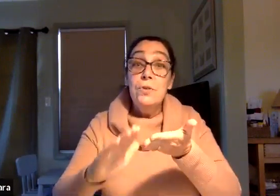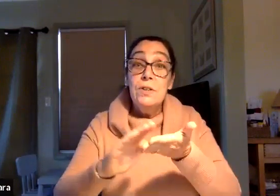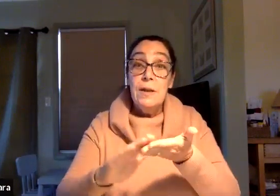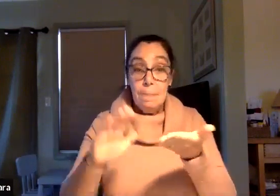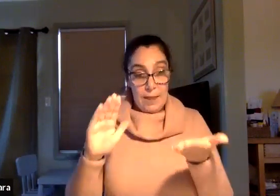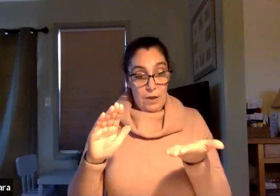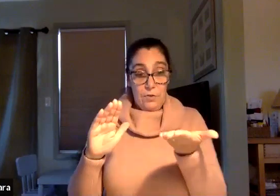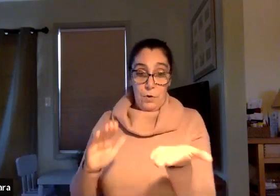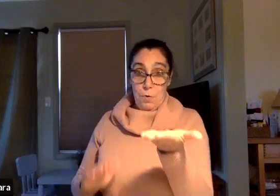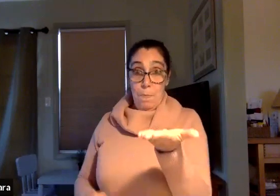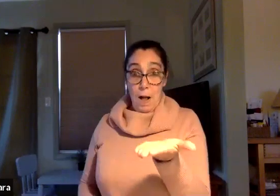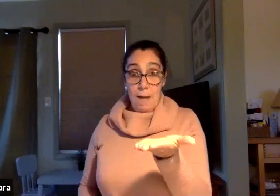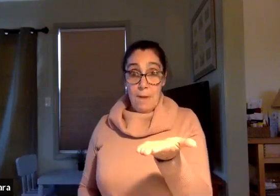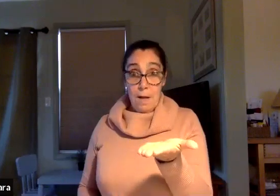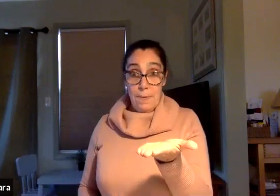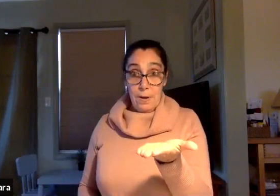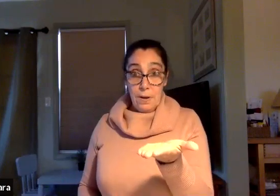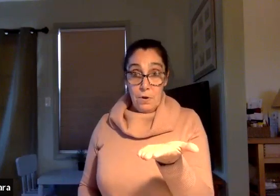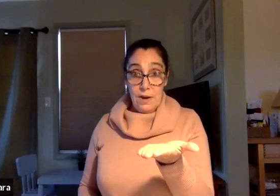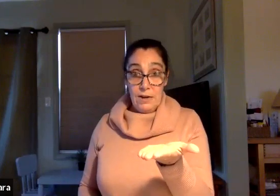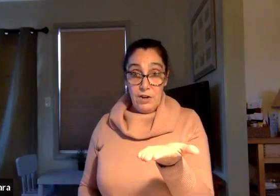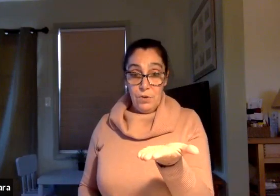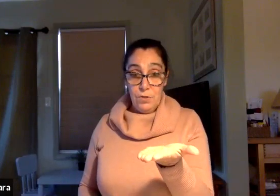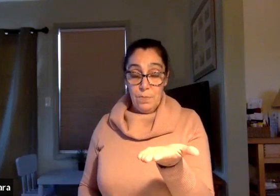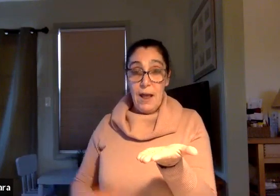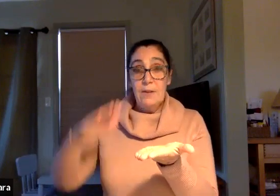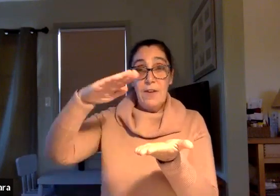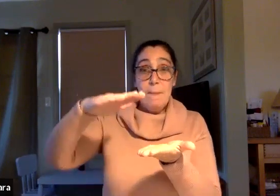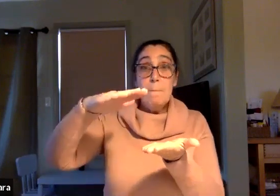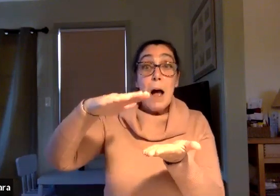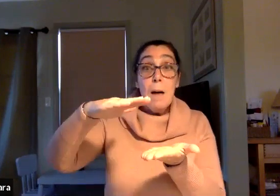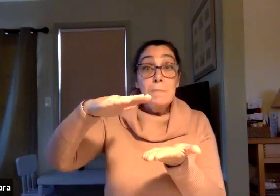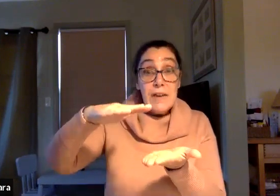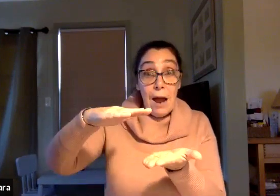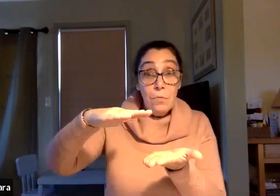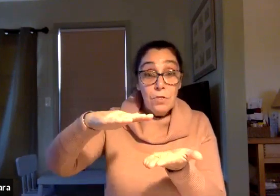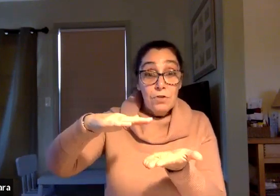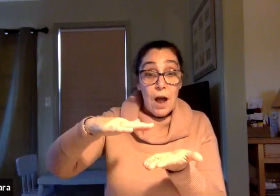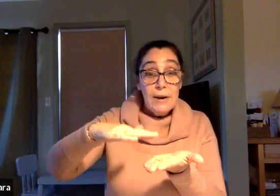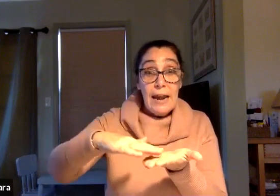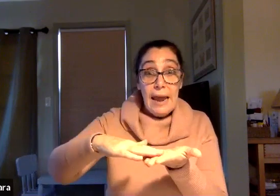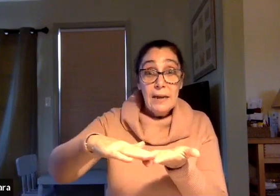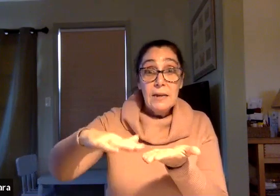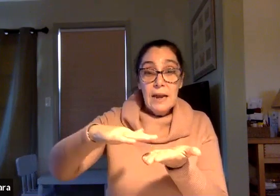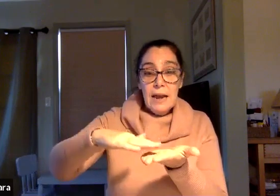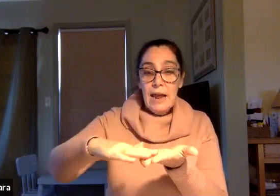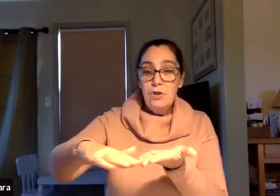Excuse. So your palm up orientation with your passive hand, palm down with your dominant hand, and you're